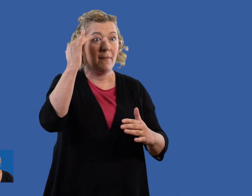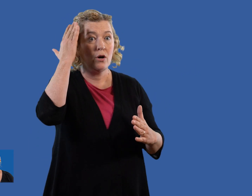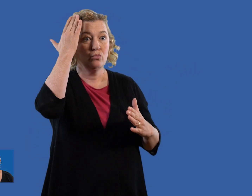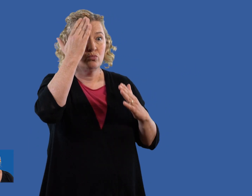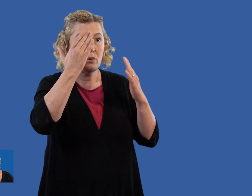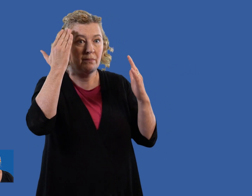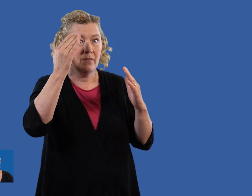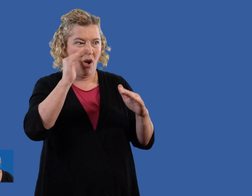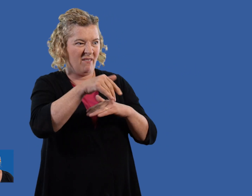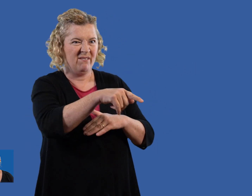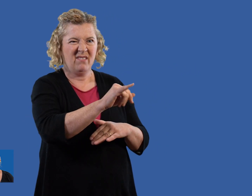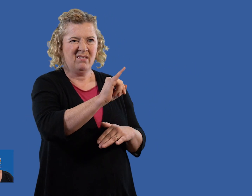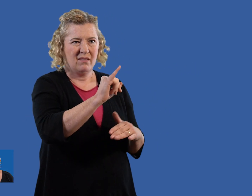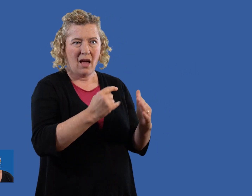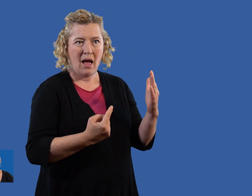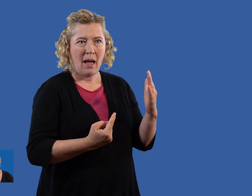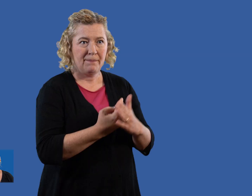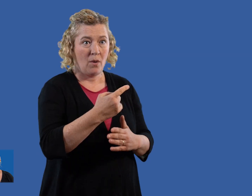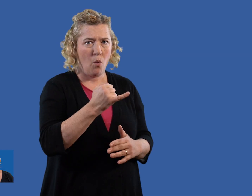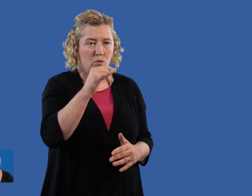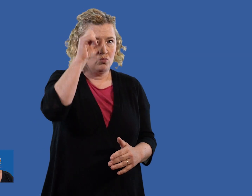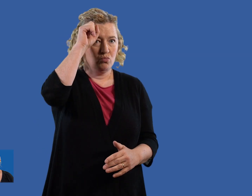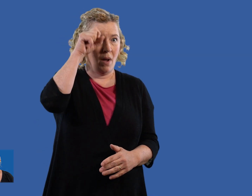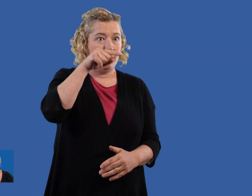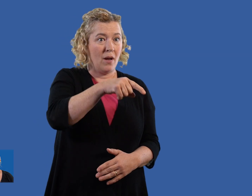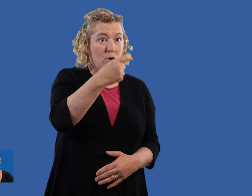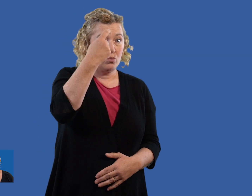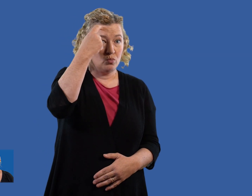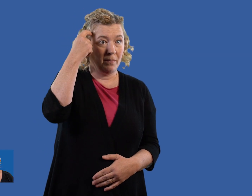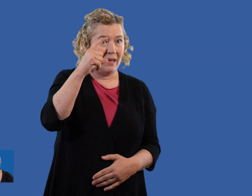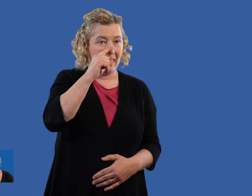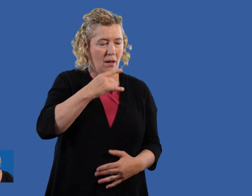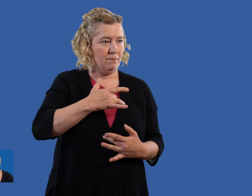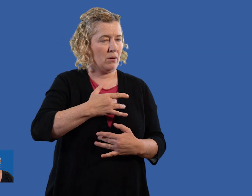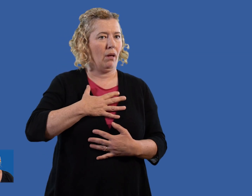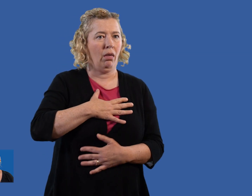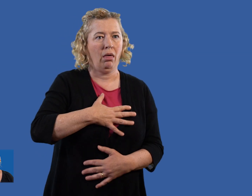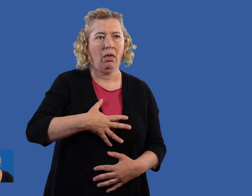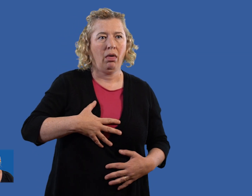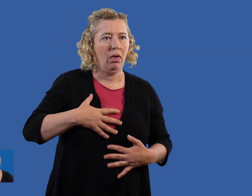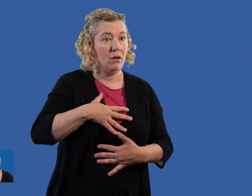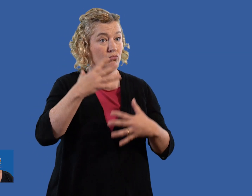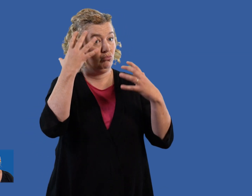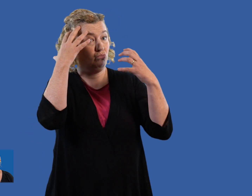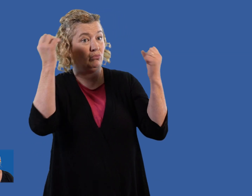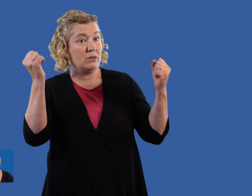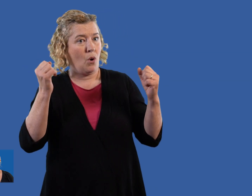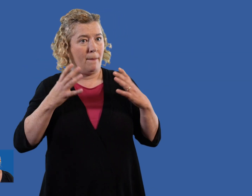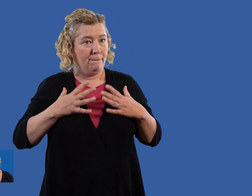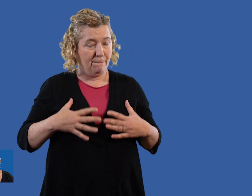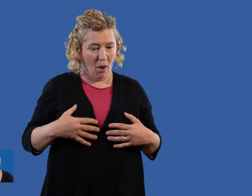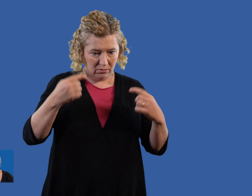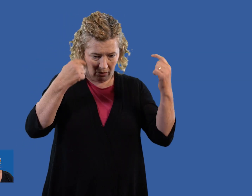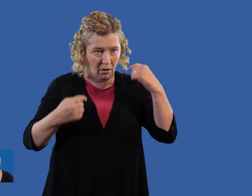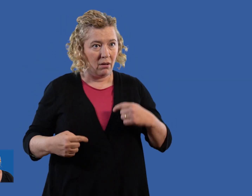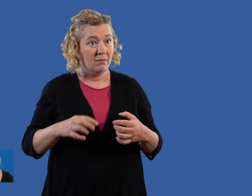dreams or nightmares about the event or even remembering the trauma. And they can experience severe emotional distress or